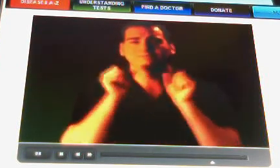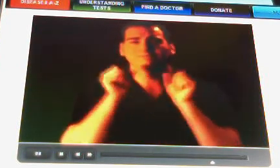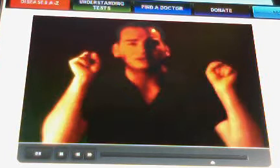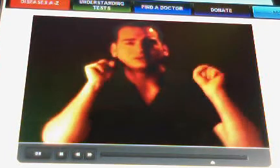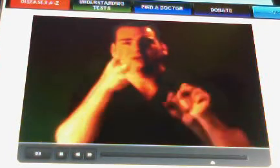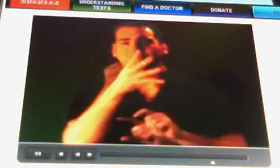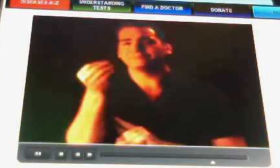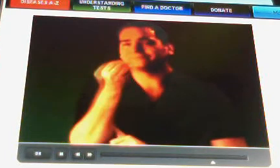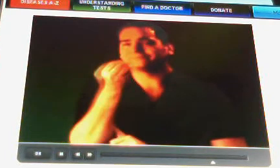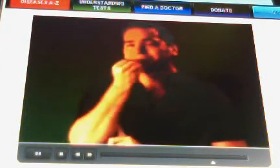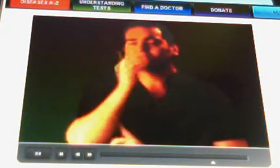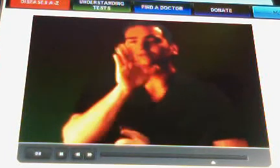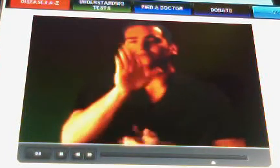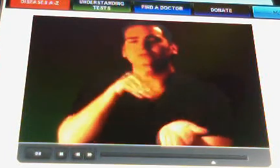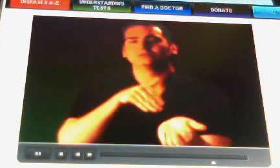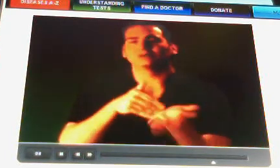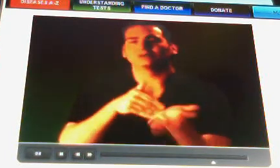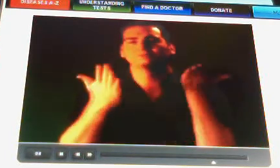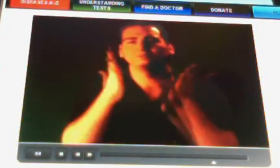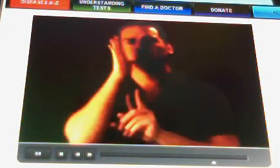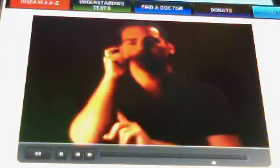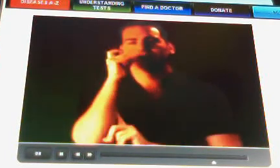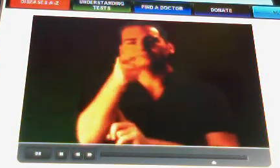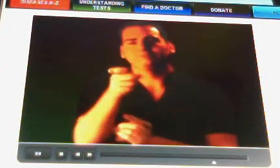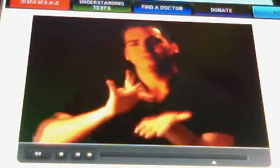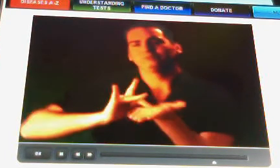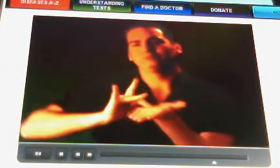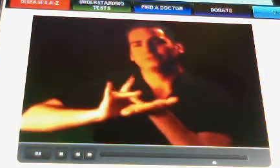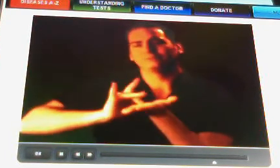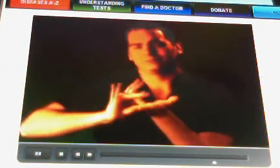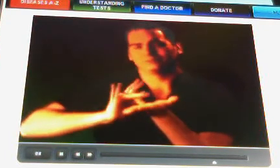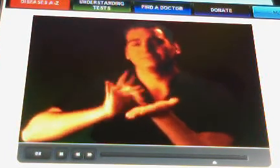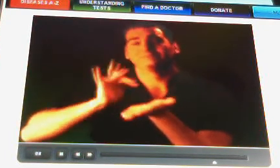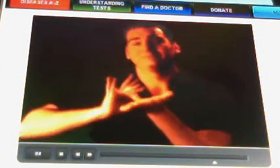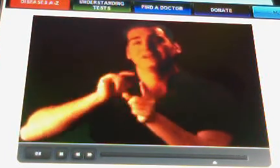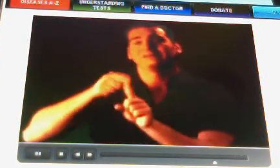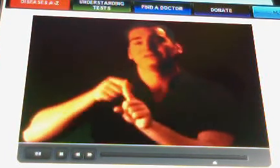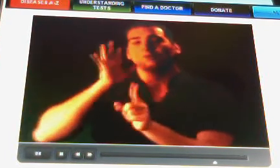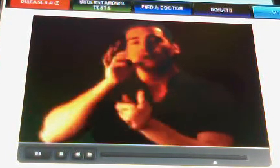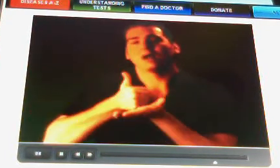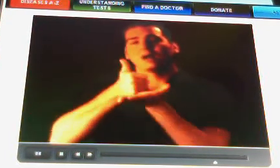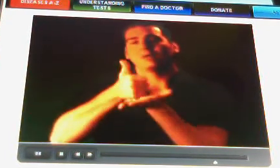Medications. It's very important that you control your blood sugar